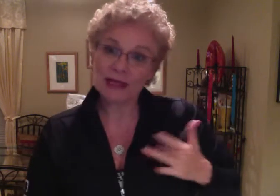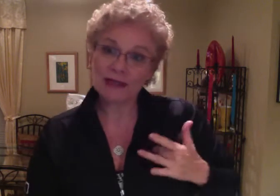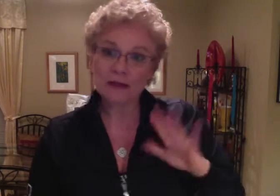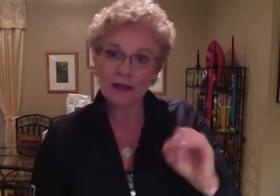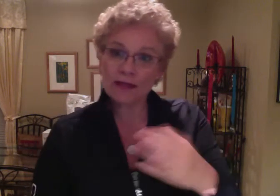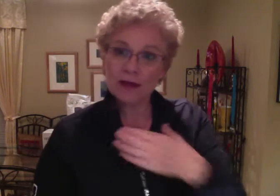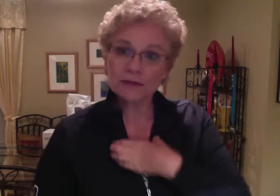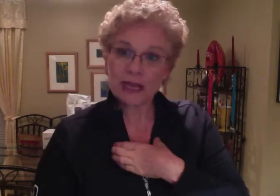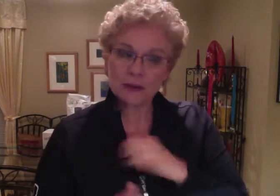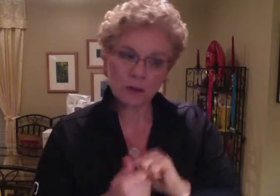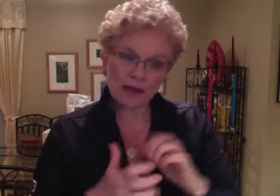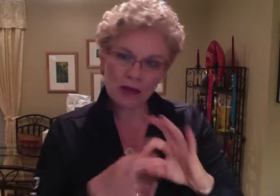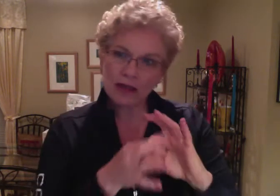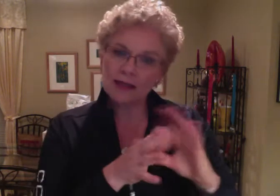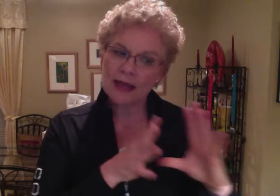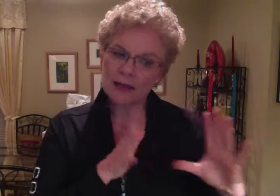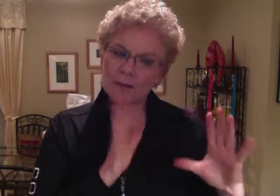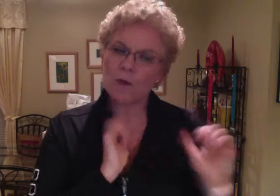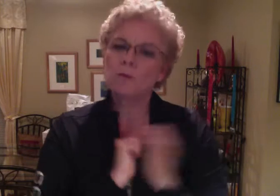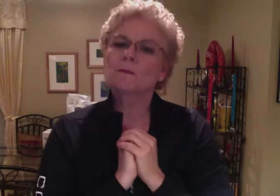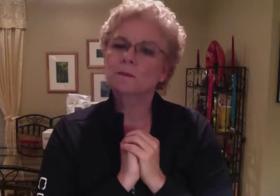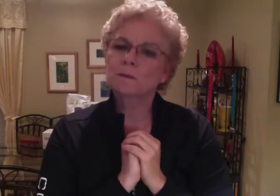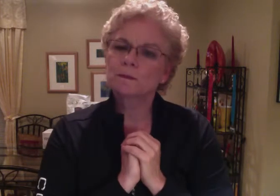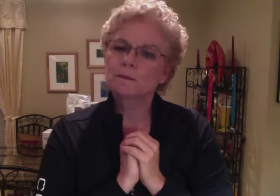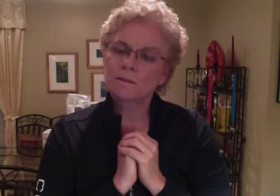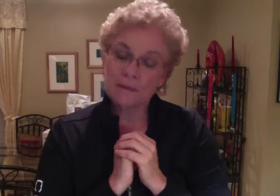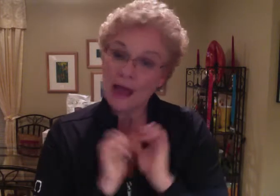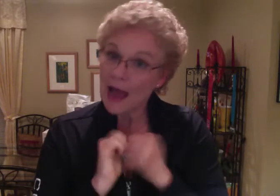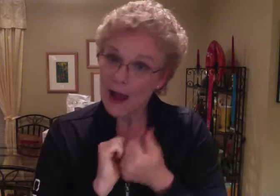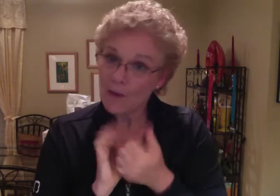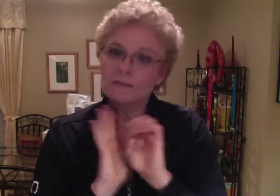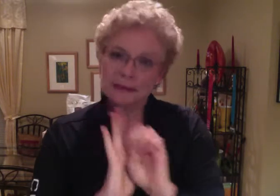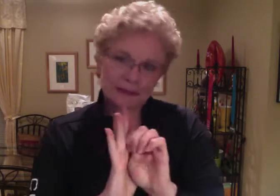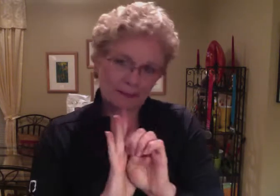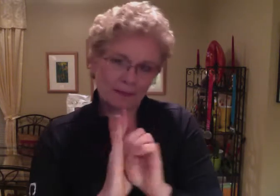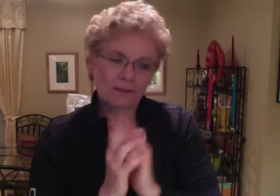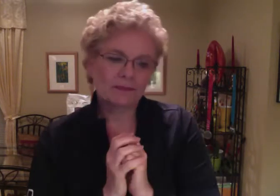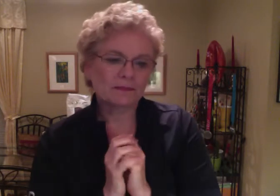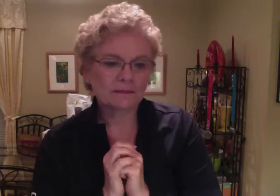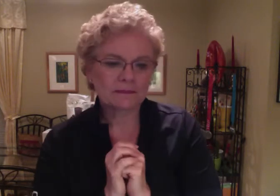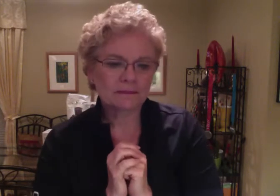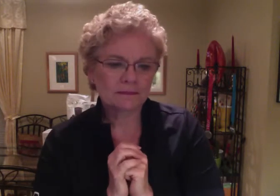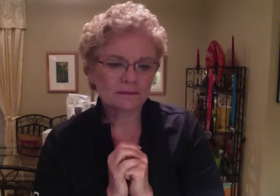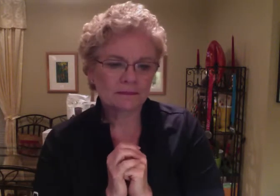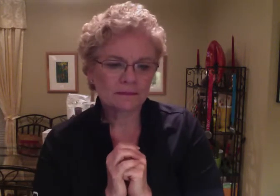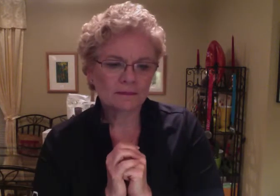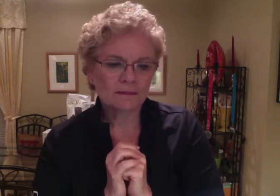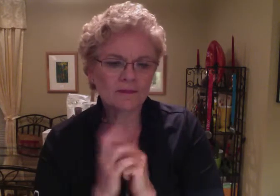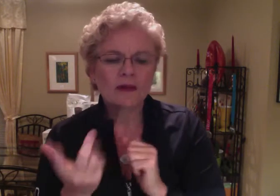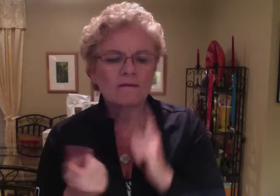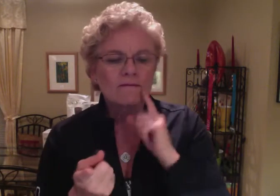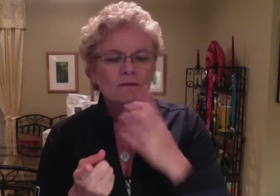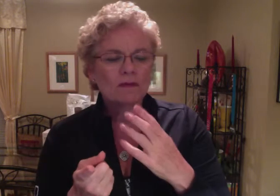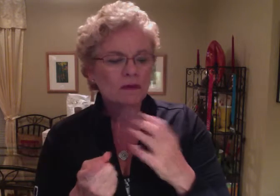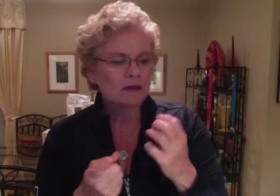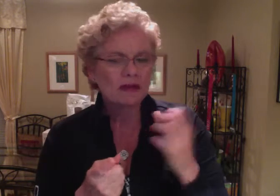off the hook. And it's done a little something like this. First of all, you're going to get, especially with Shakeology, a lot of the programs too,